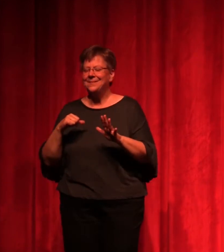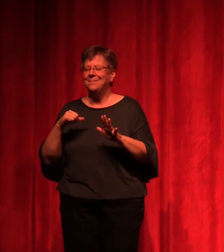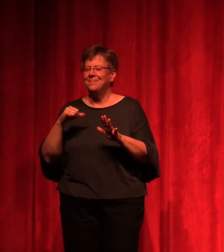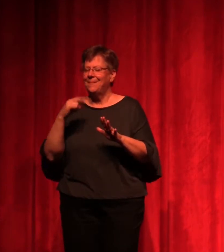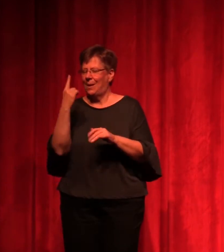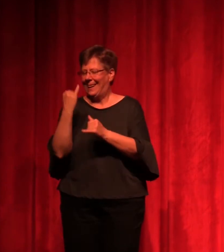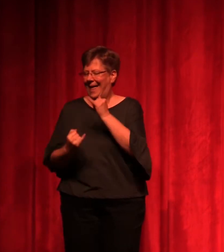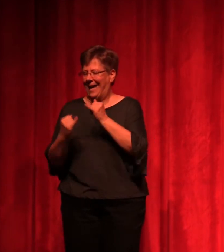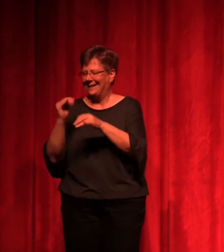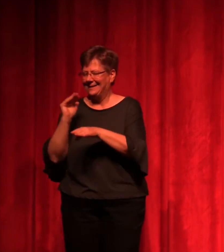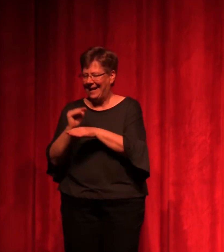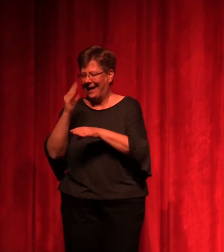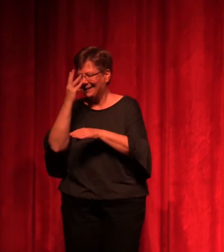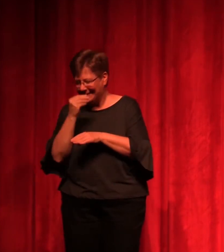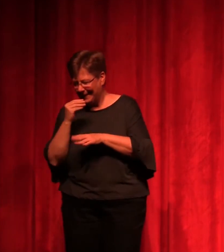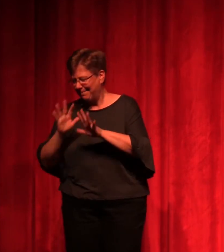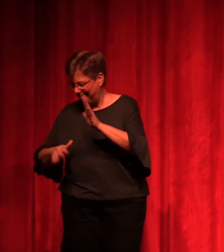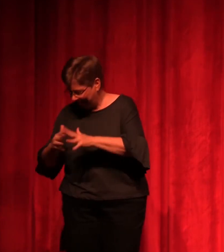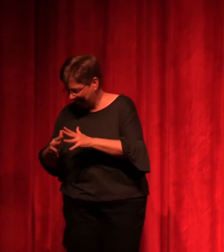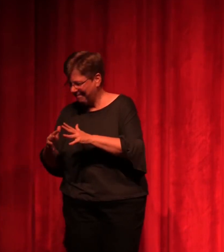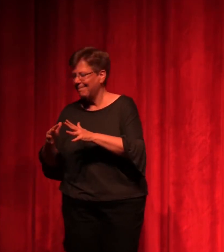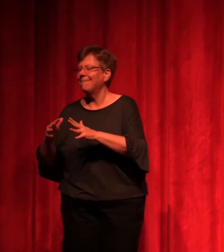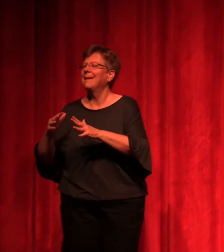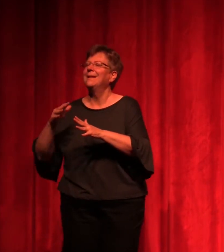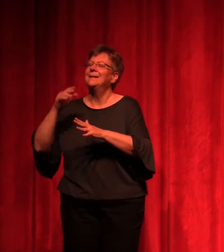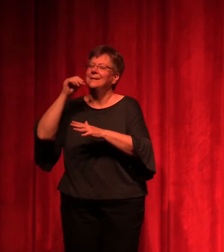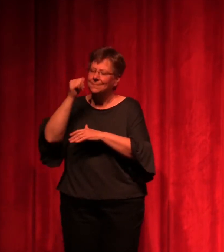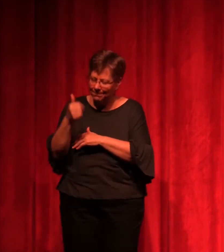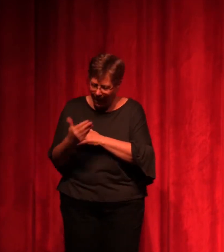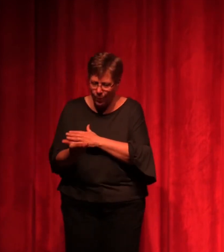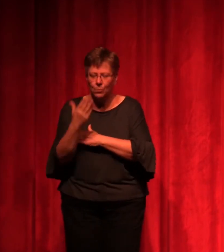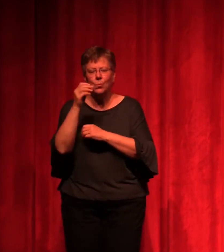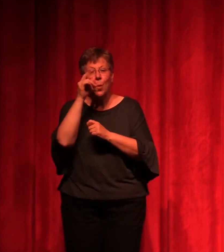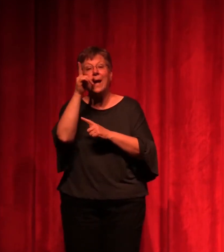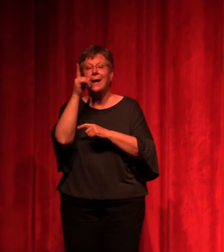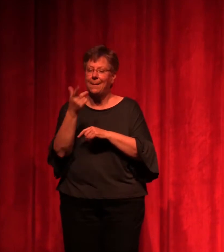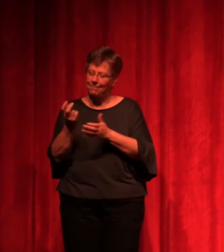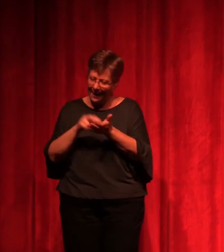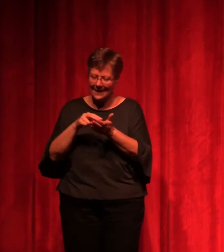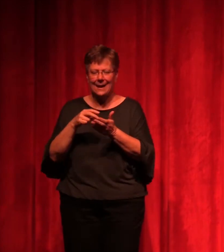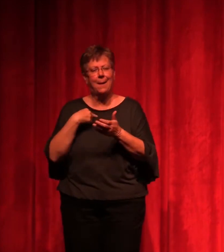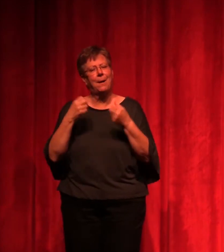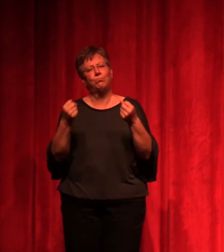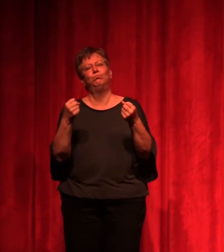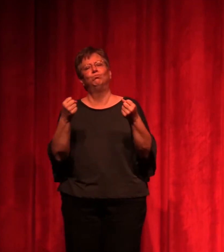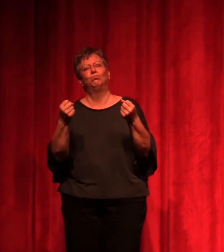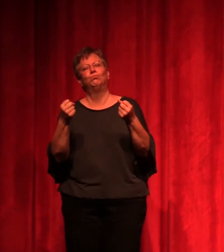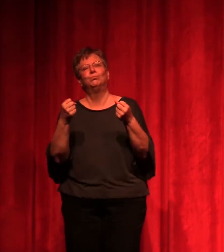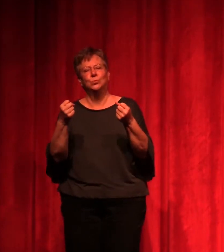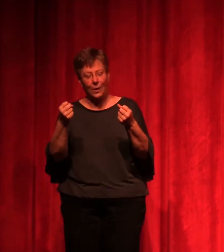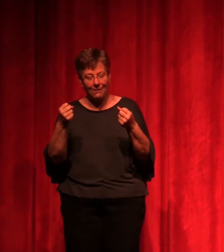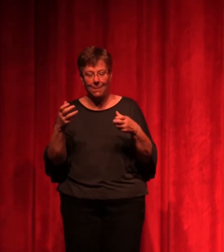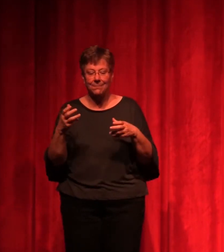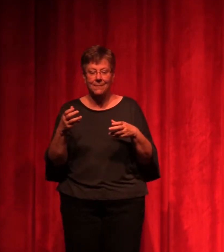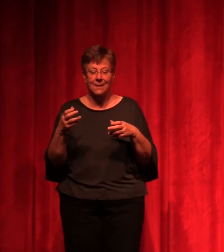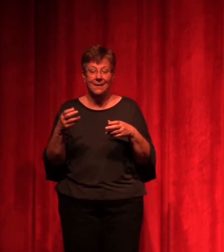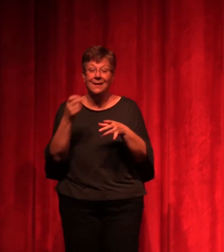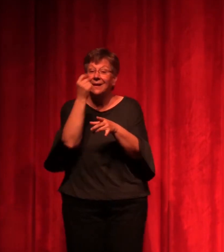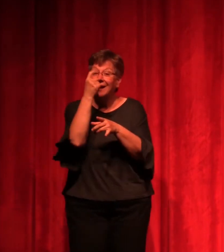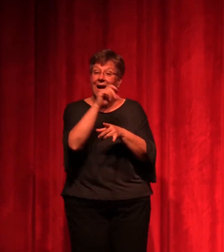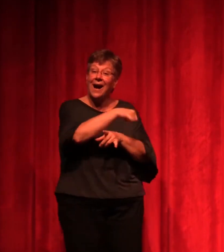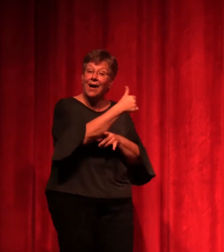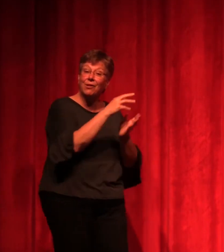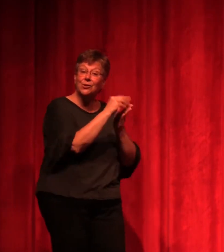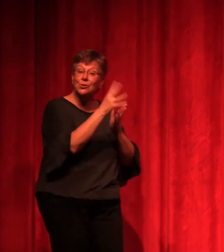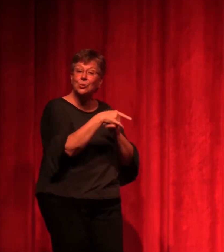It's going to be my first day working as a farrier. And I head out. And I have to say, most of the kids at the school, when they went home, you know, they had